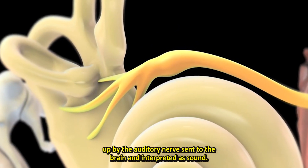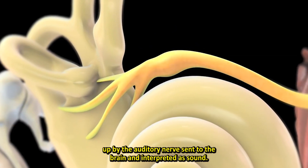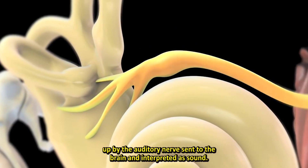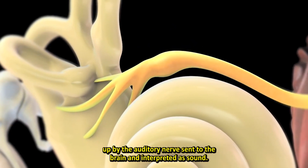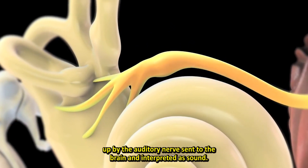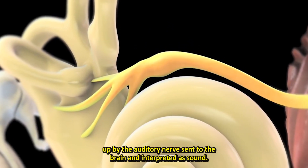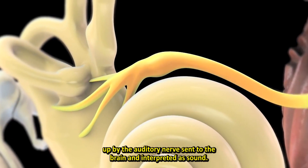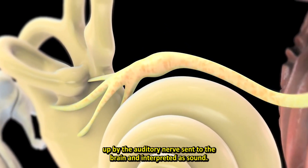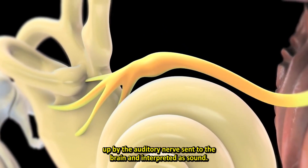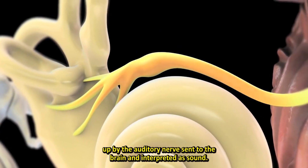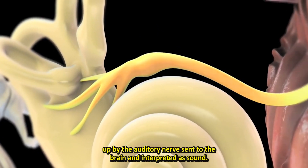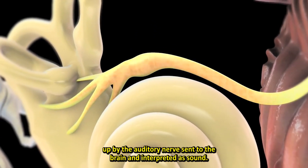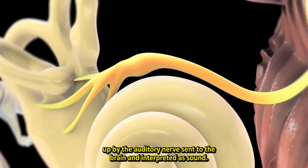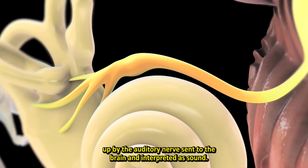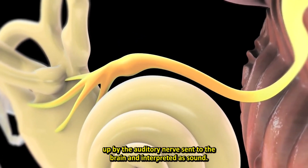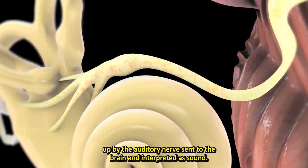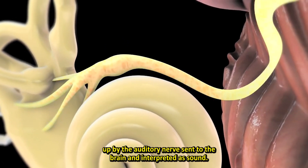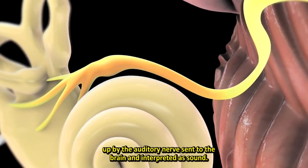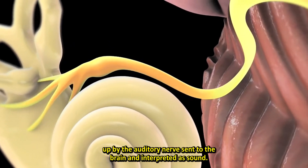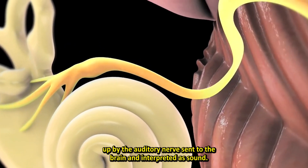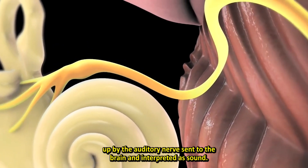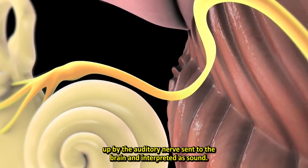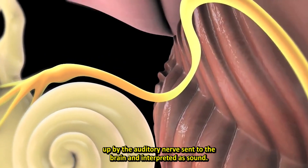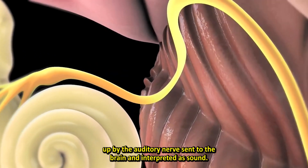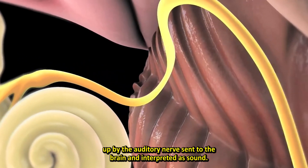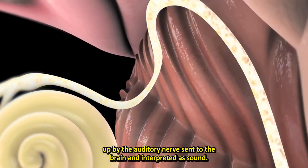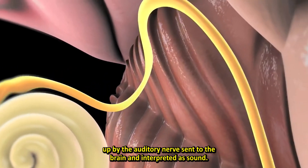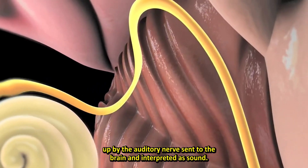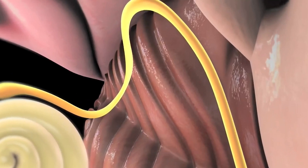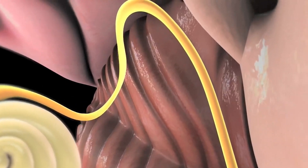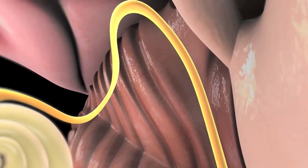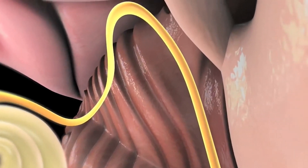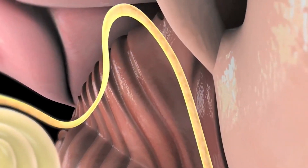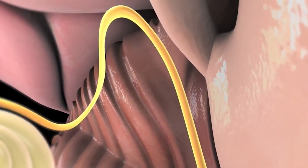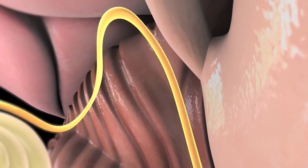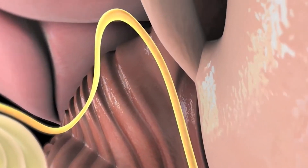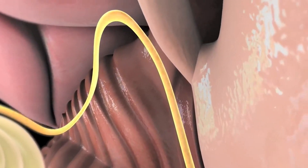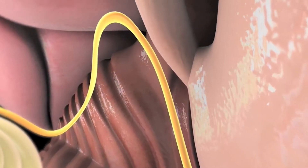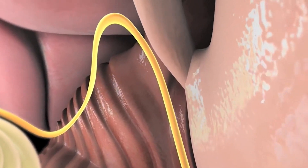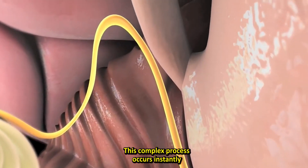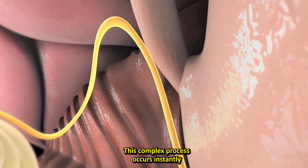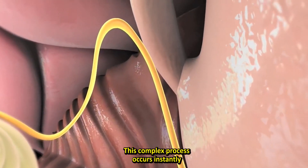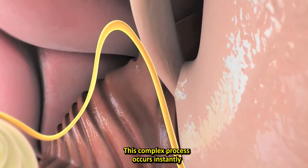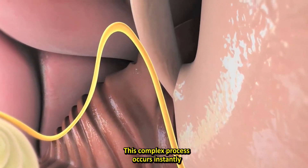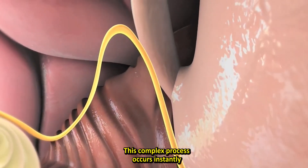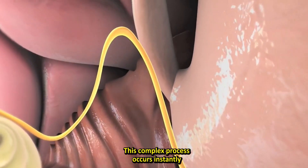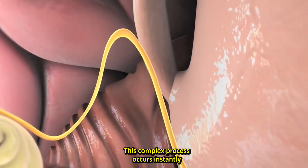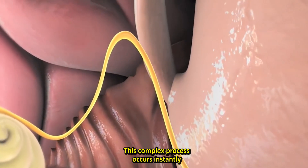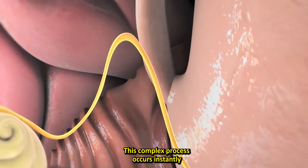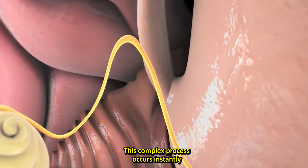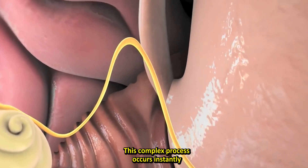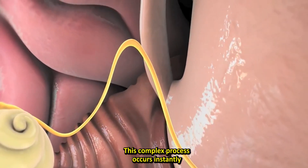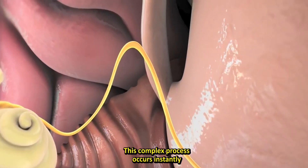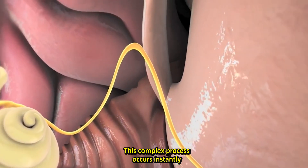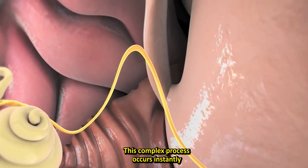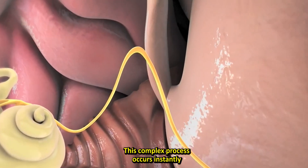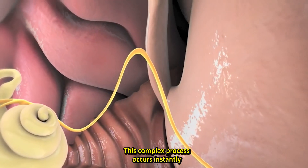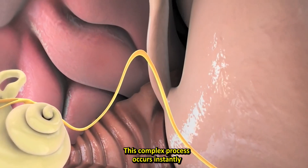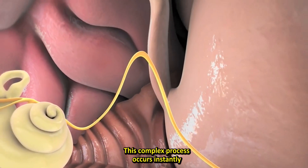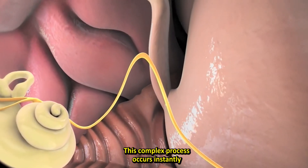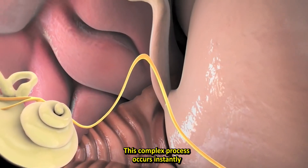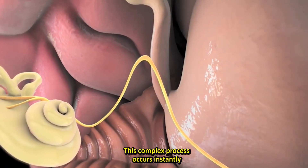auditory nerve sent to the brain and interpreted as sound this complex process